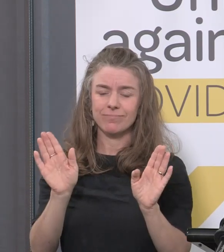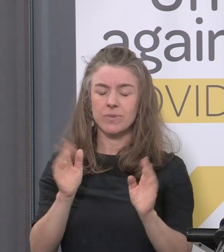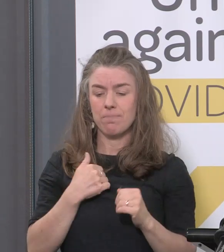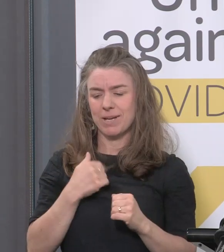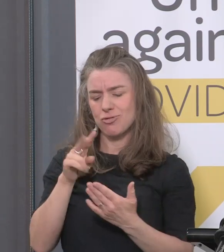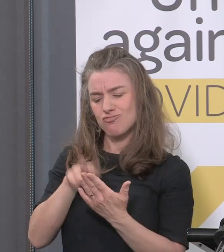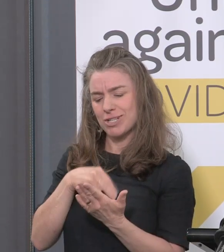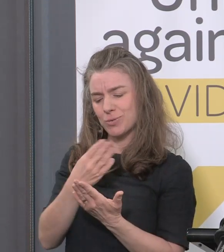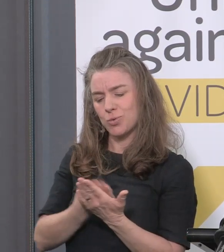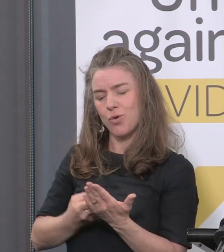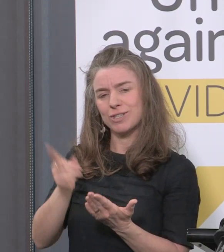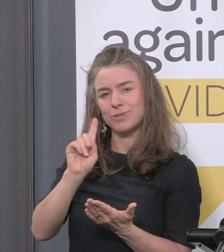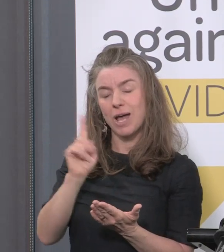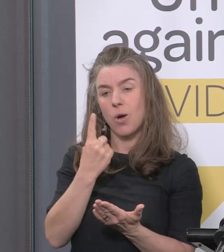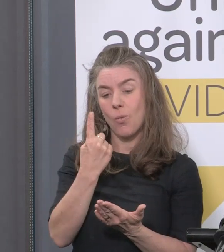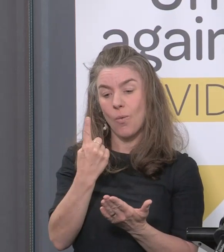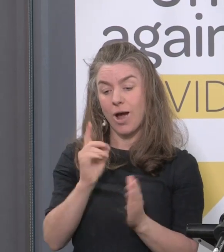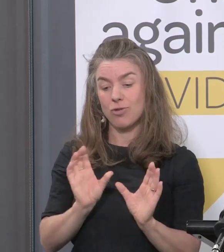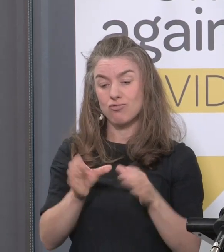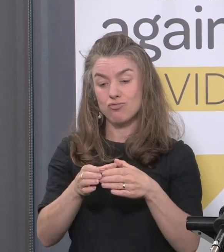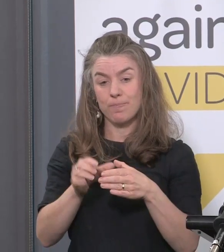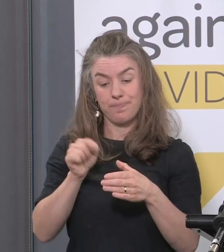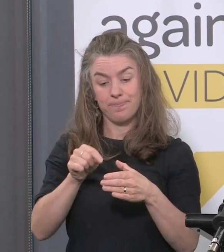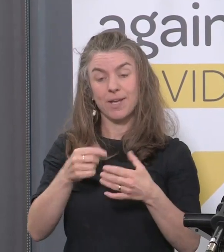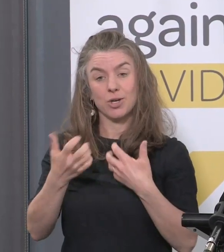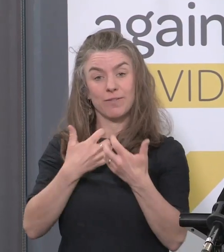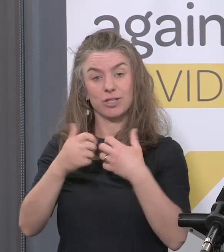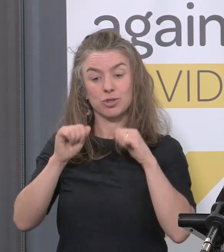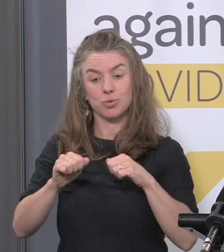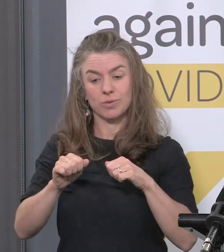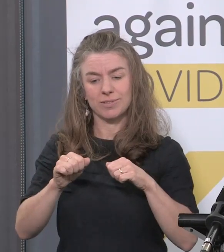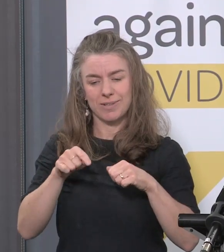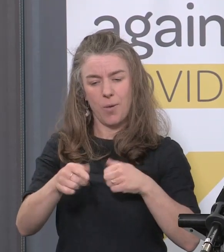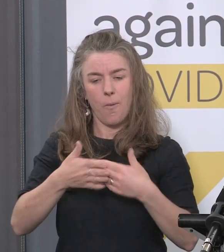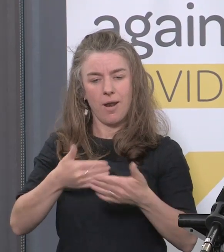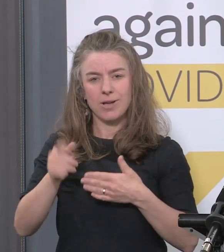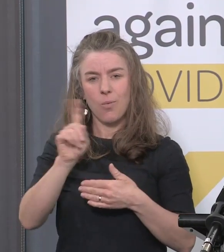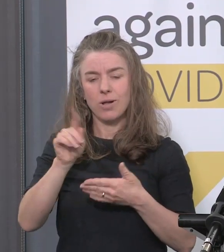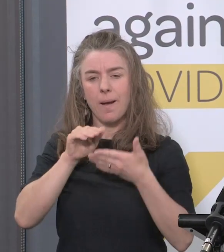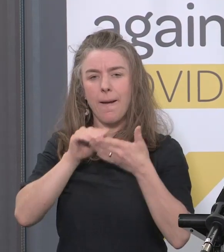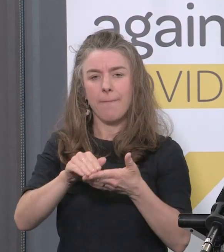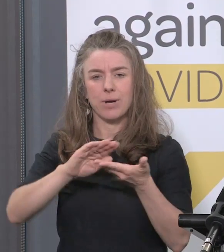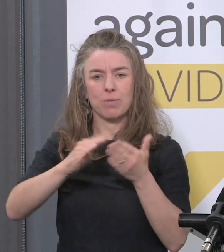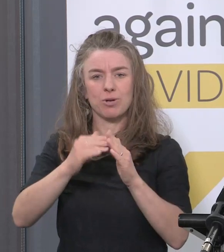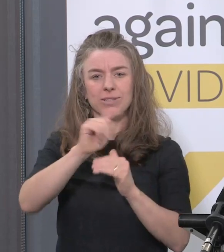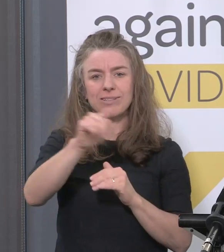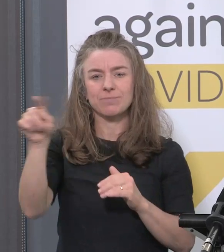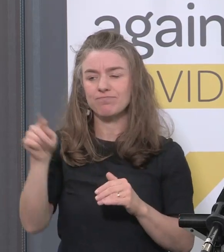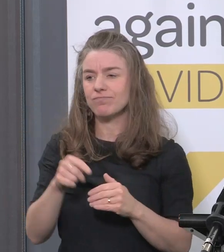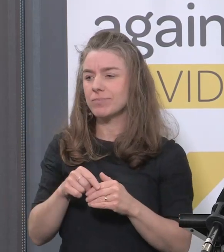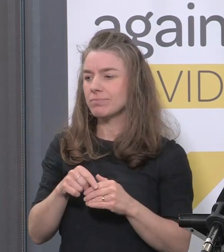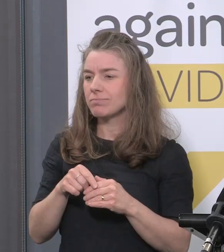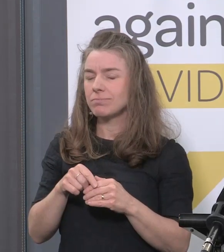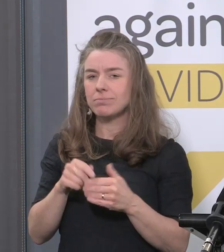very encouraging story today of a group of university students have already organised themselves to help out in the community, including with running